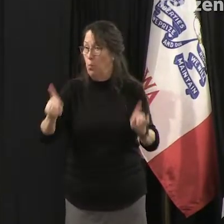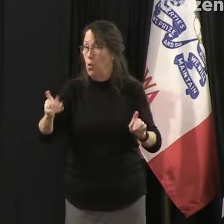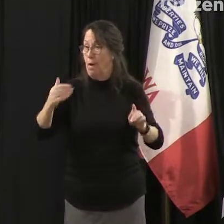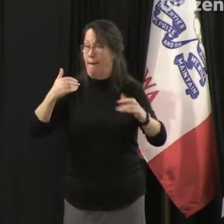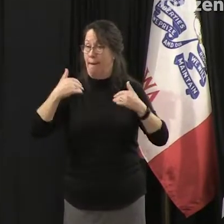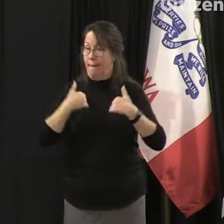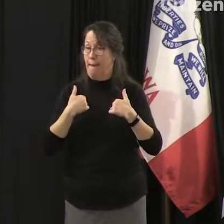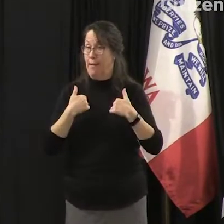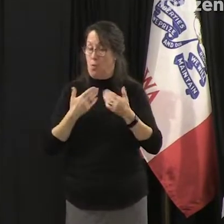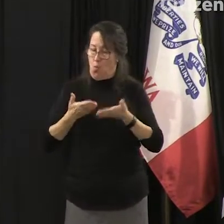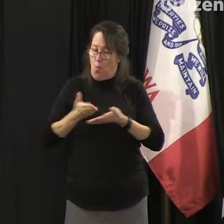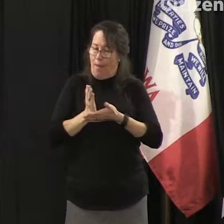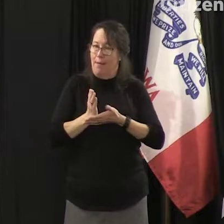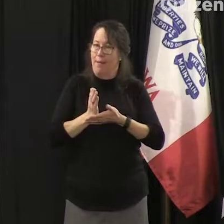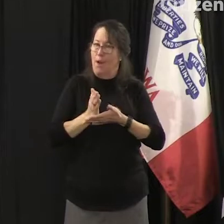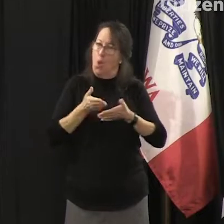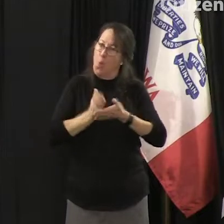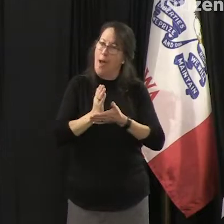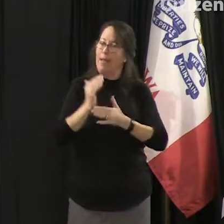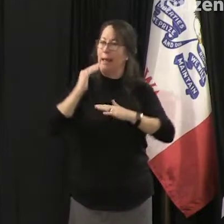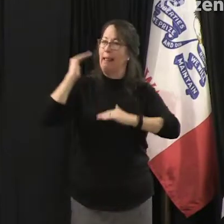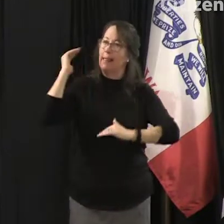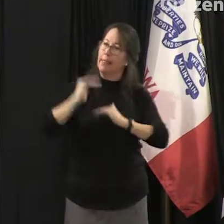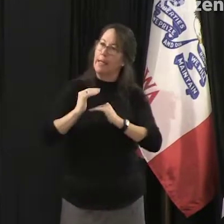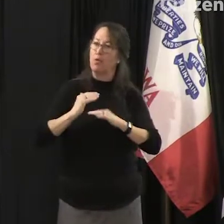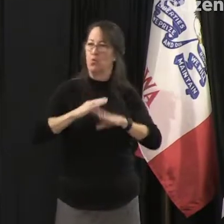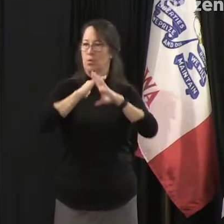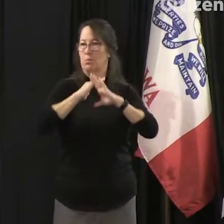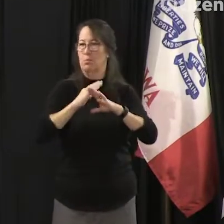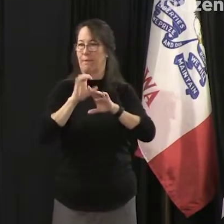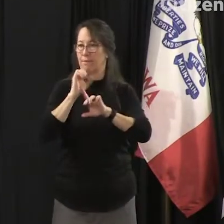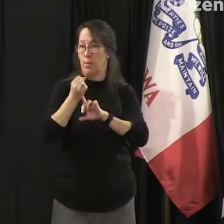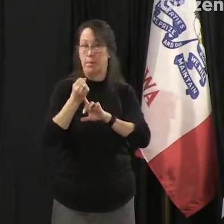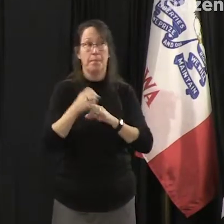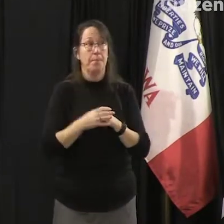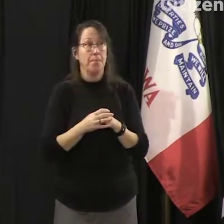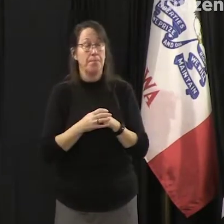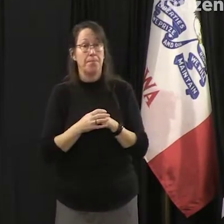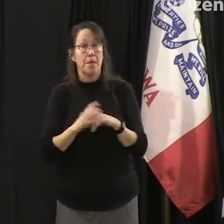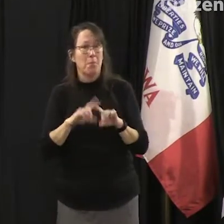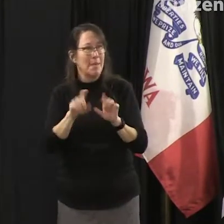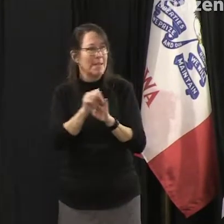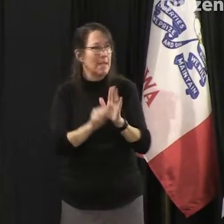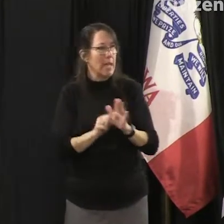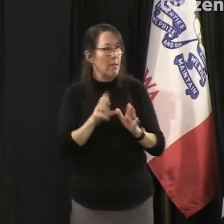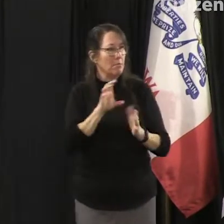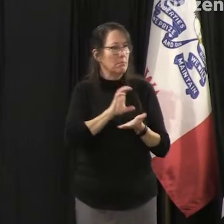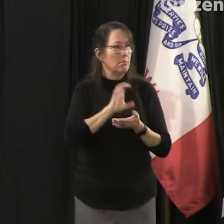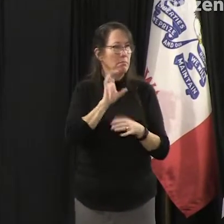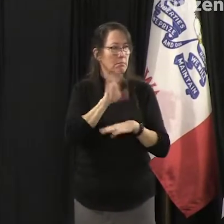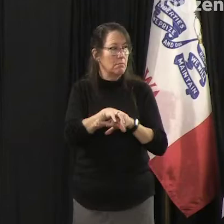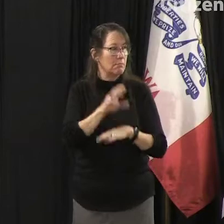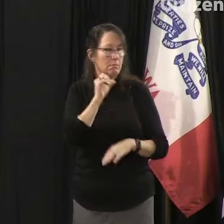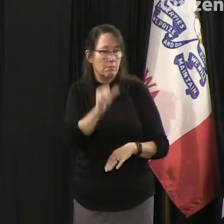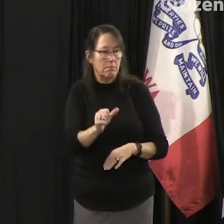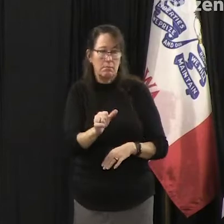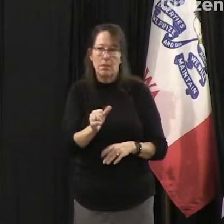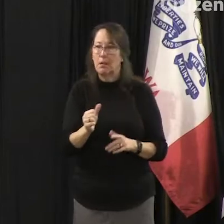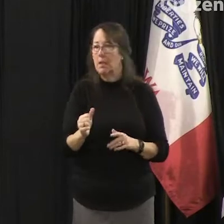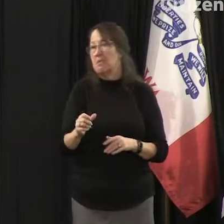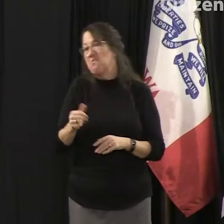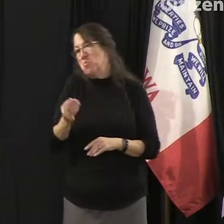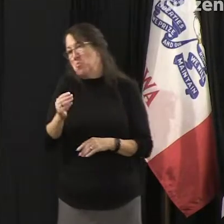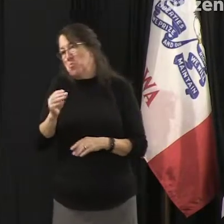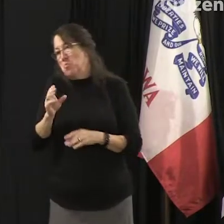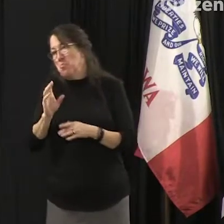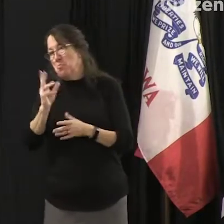has a right to the least restrictive environment. but states have not implemented it. Some states have